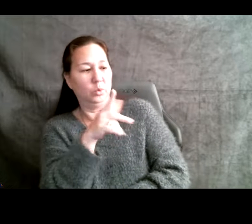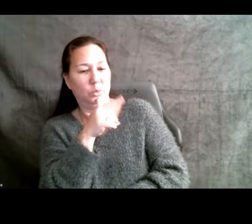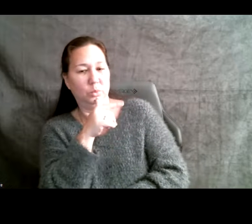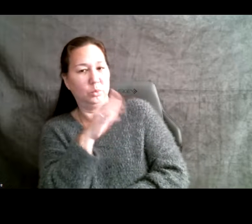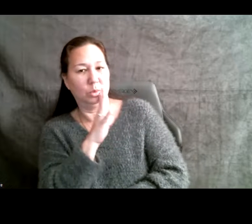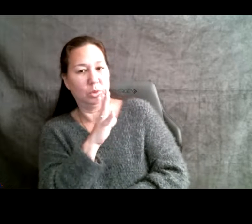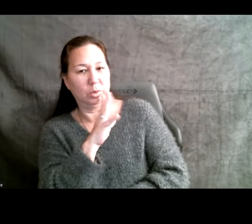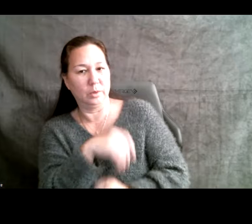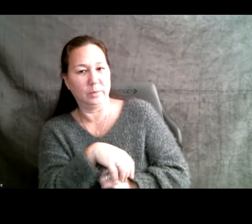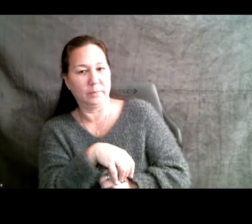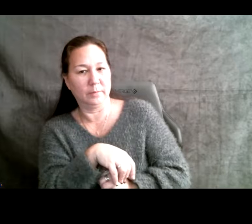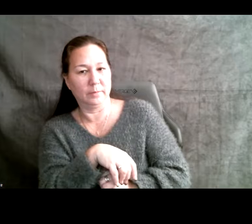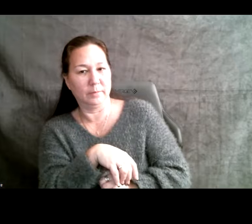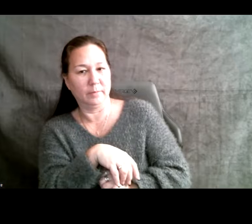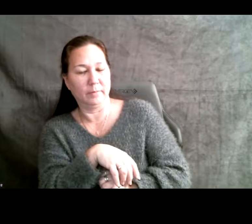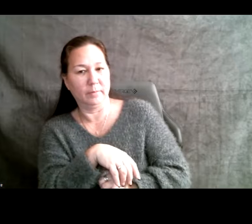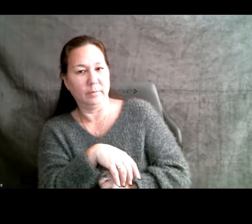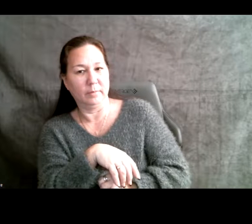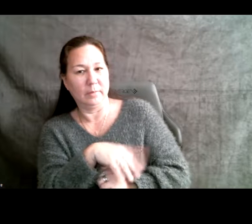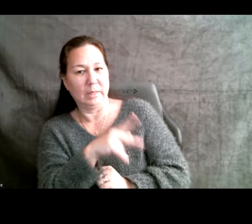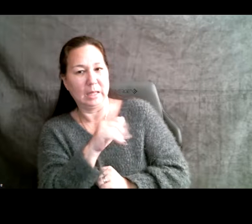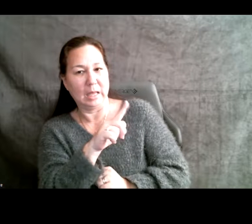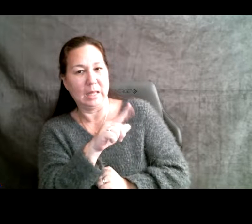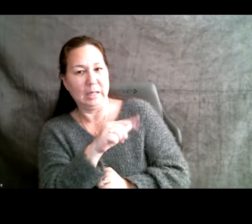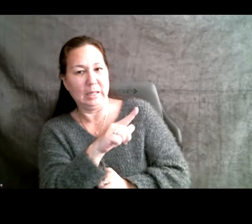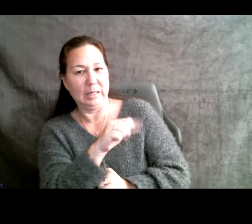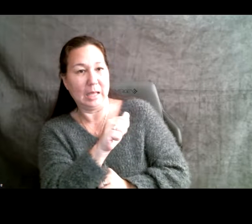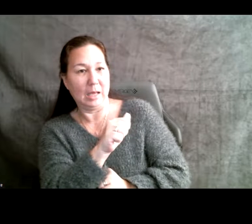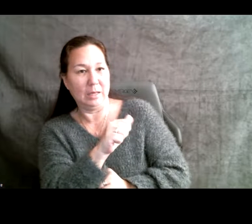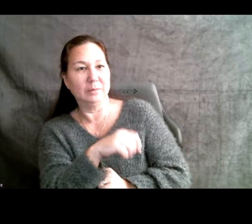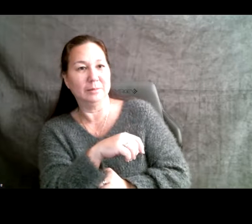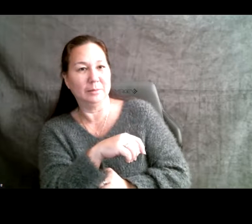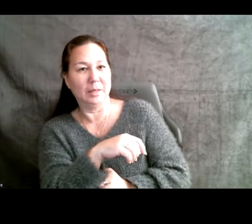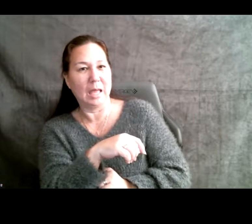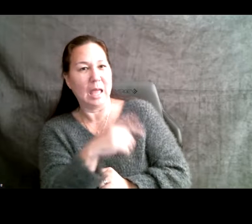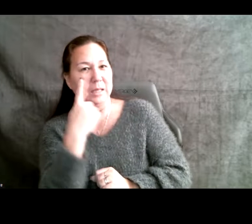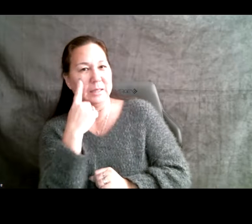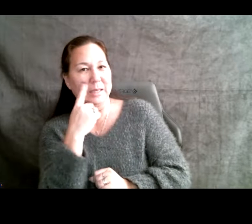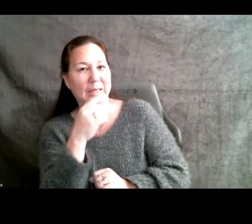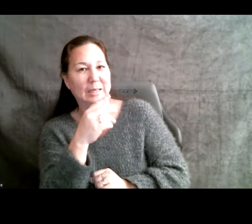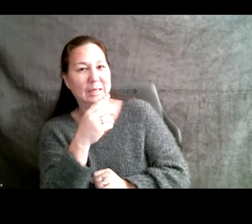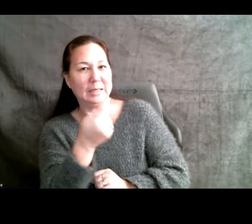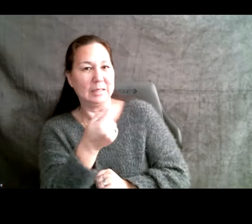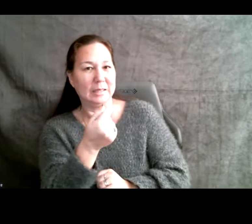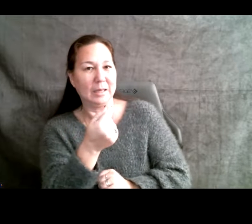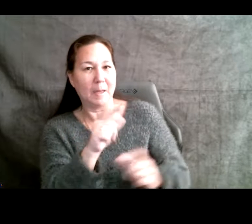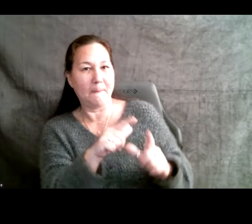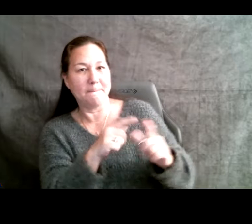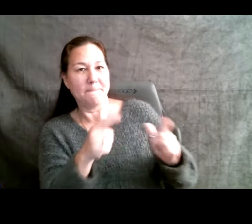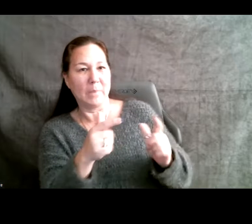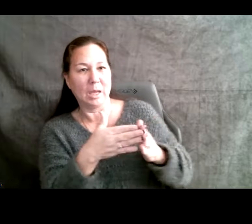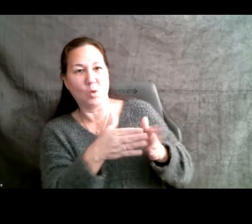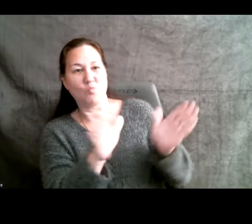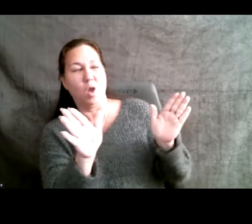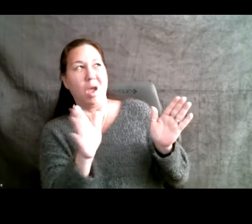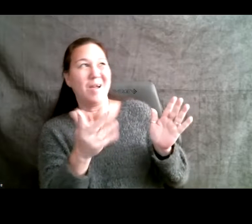time, I guess sort of like a big kind of broad, I don't know if like this exact